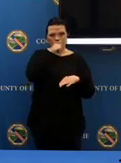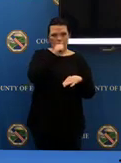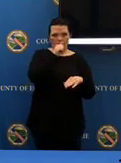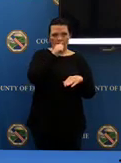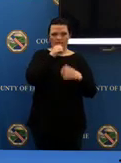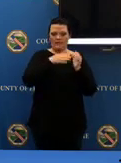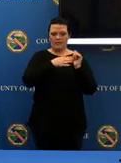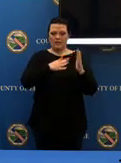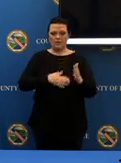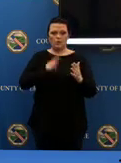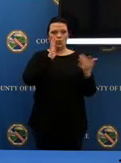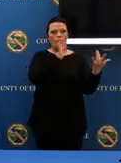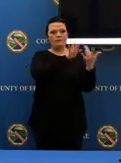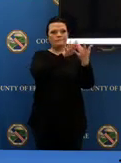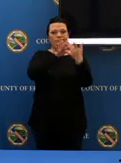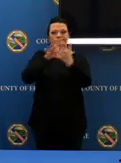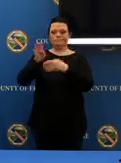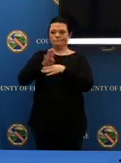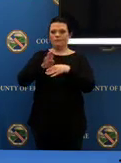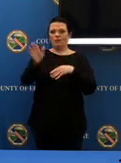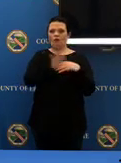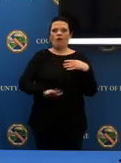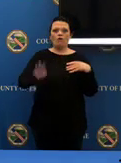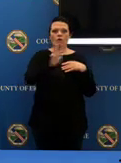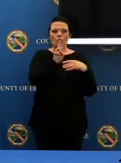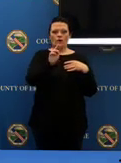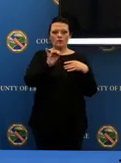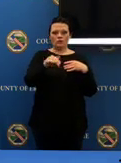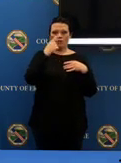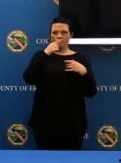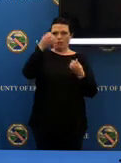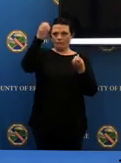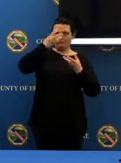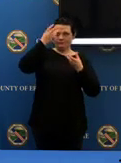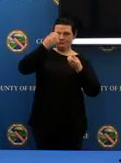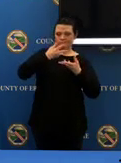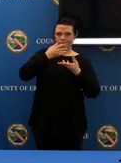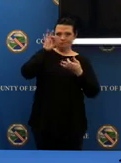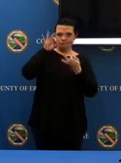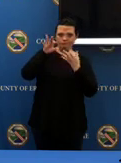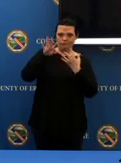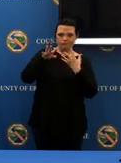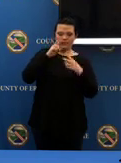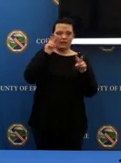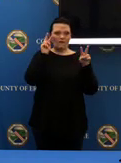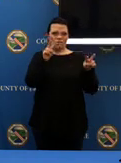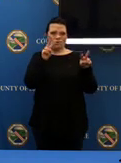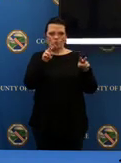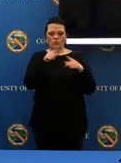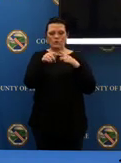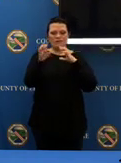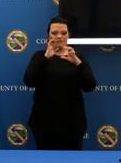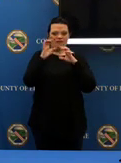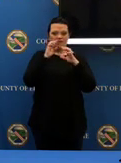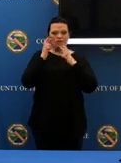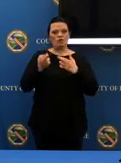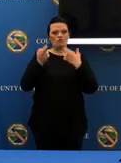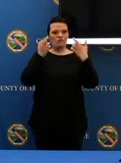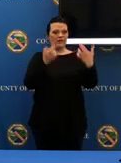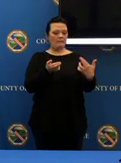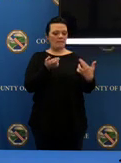will be reaching out to businesses across Western New York for input. I look forward to these conversations and to